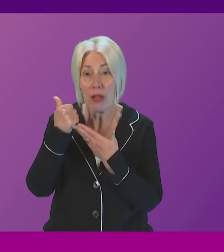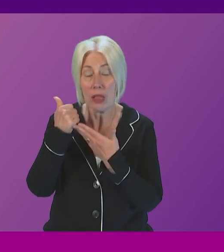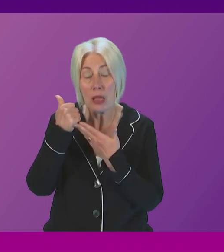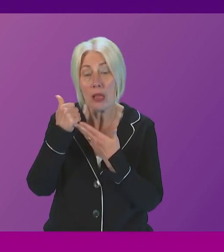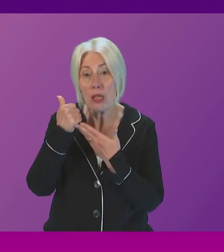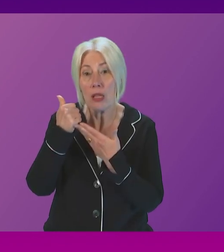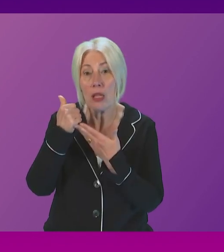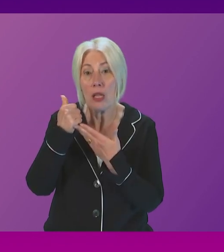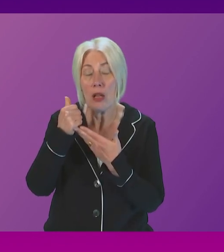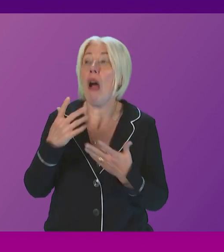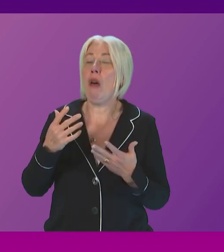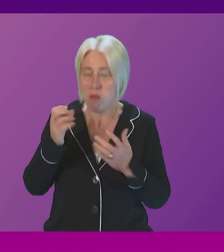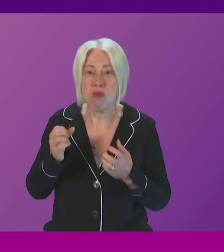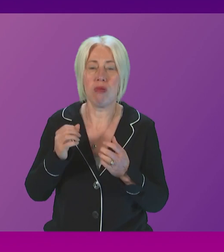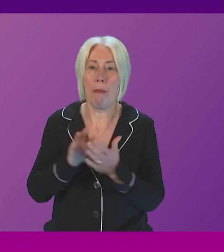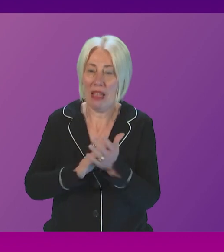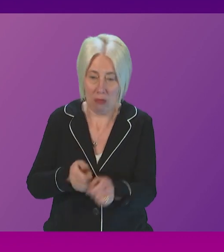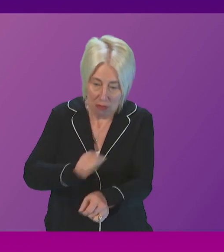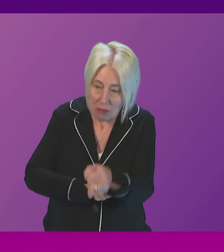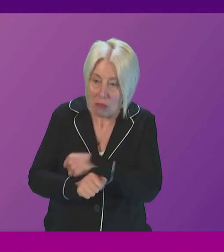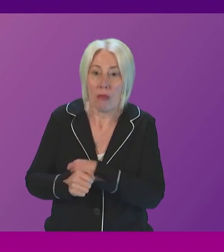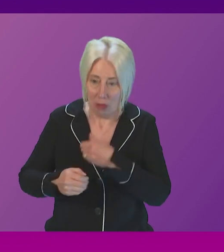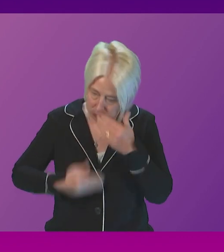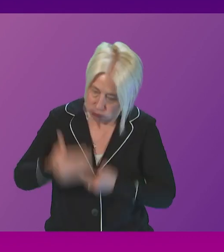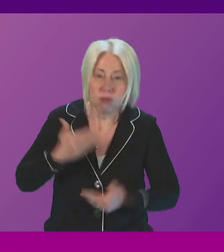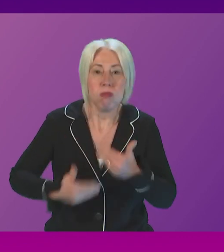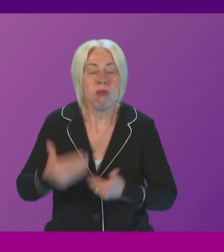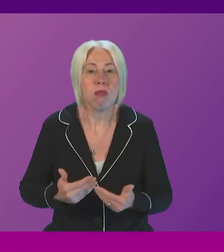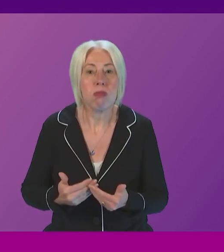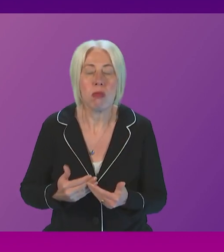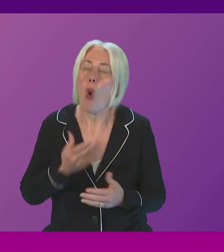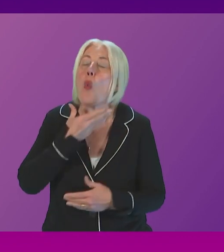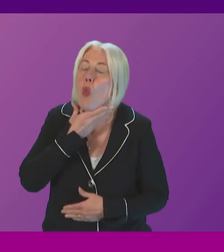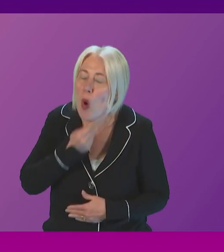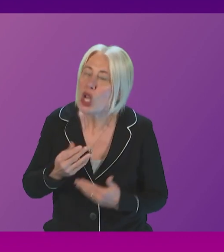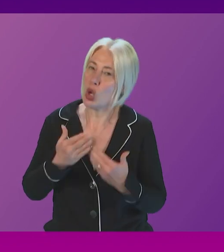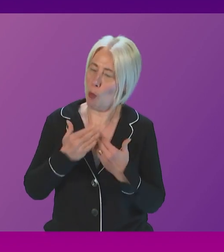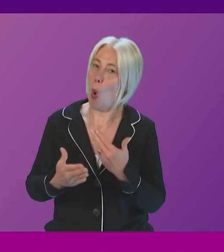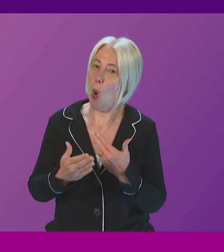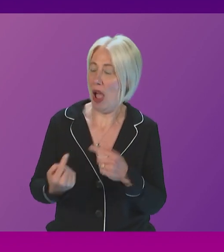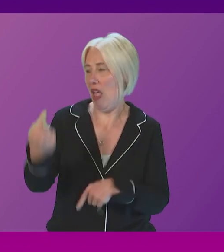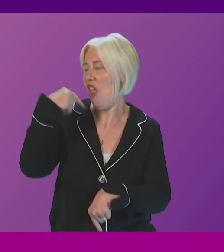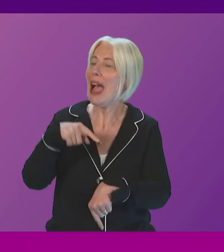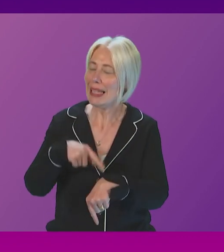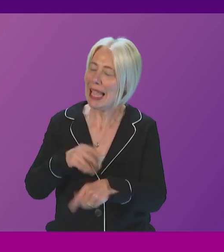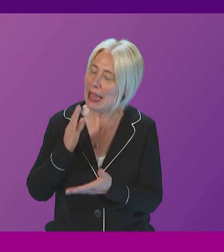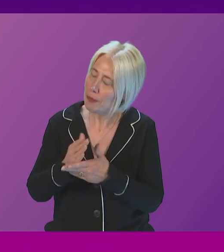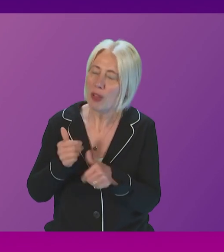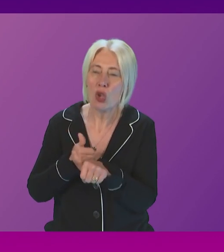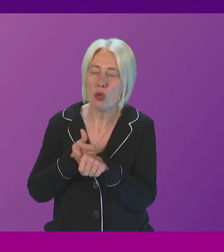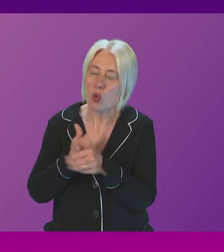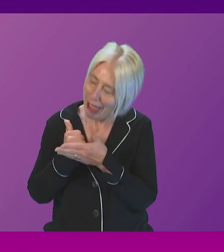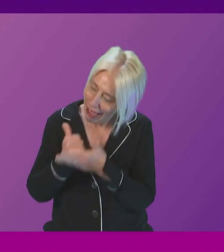cause us to jump into action. And we do wish that more had been done at the time to help those parents